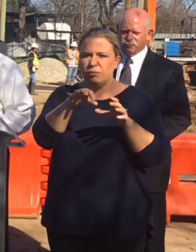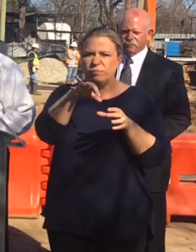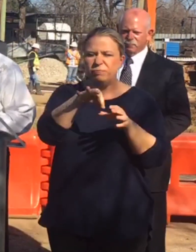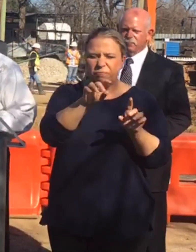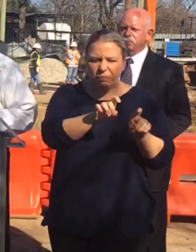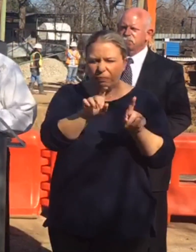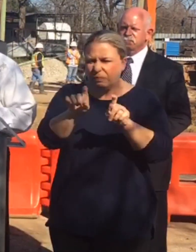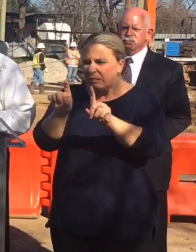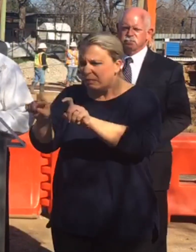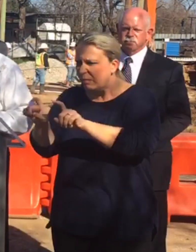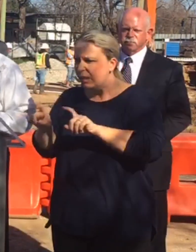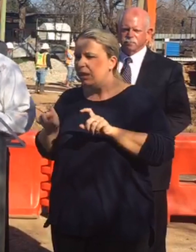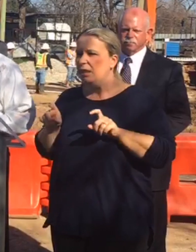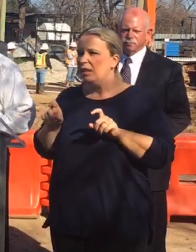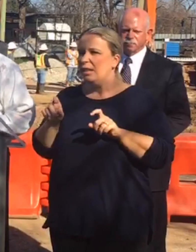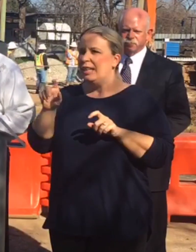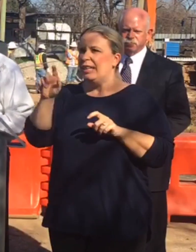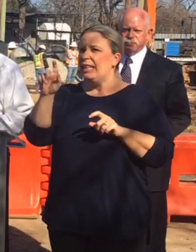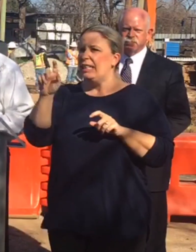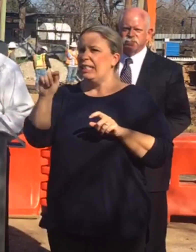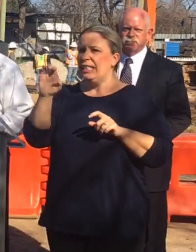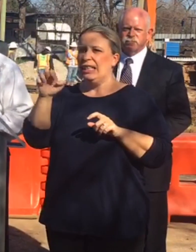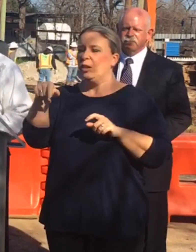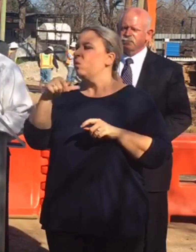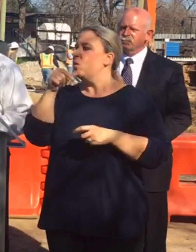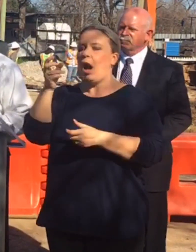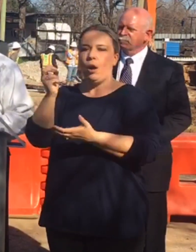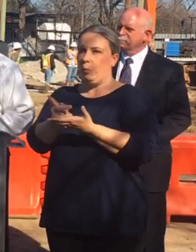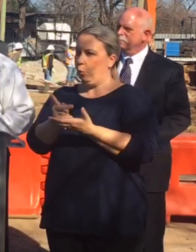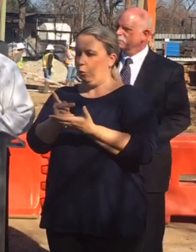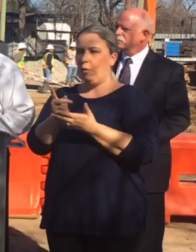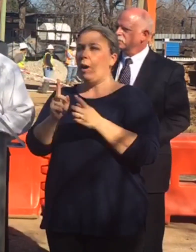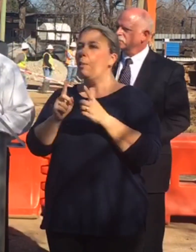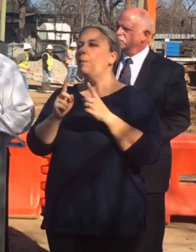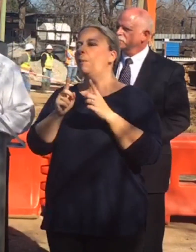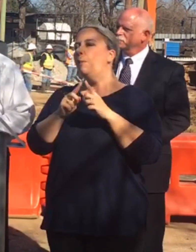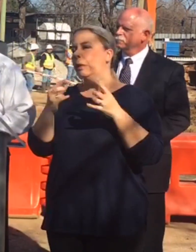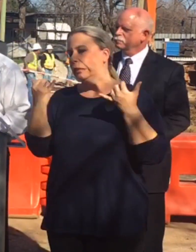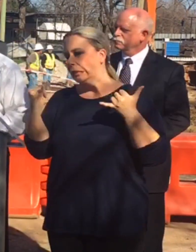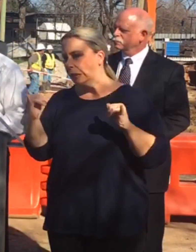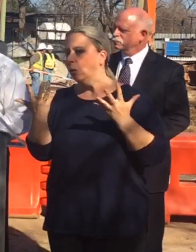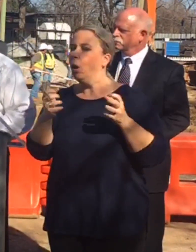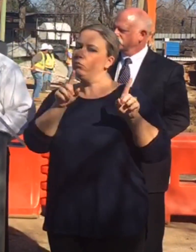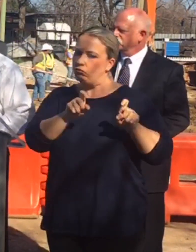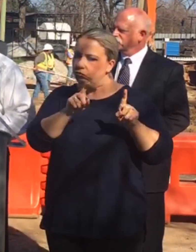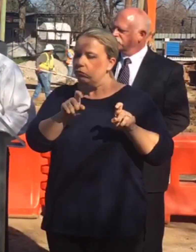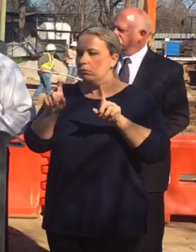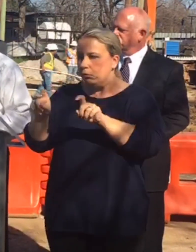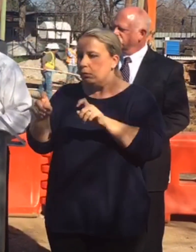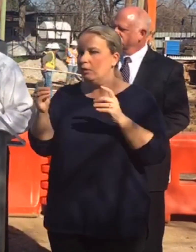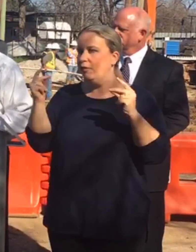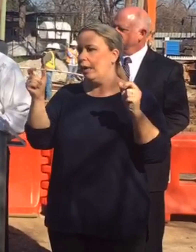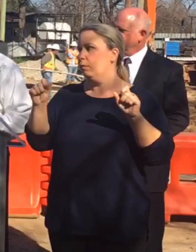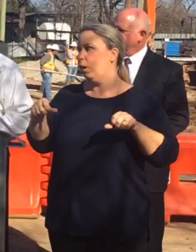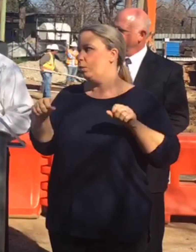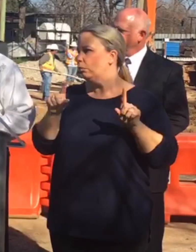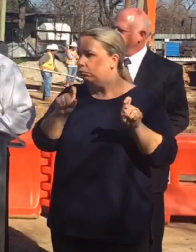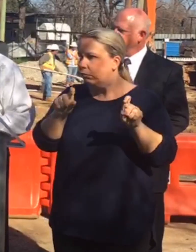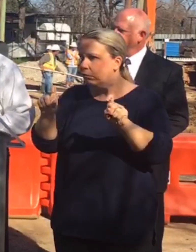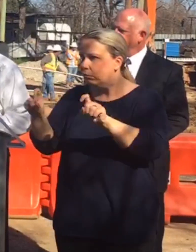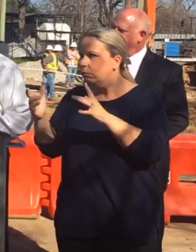were samples that were not approved by TCEQ, but they wanted to start testing the water as quickly as